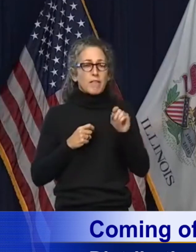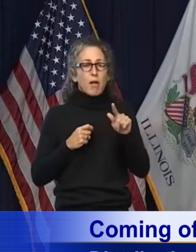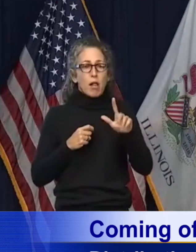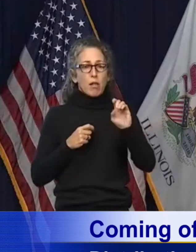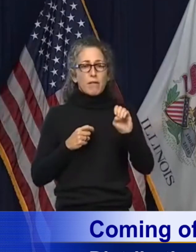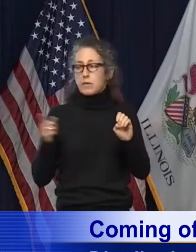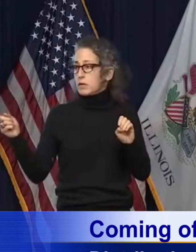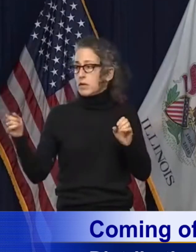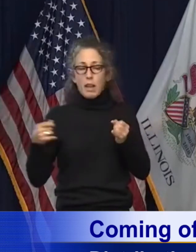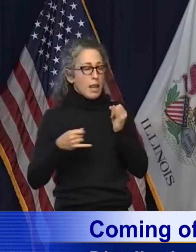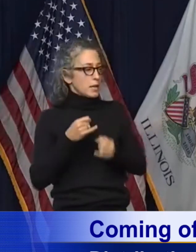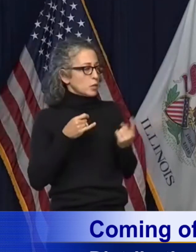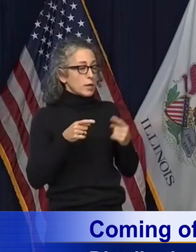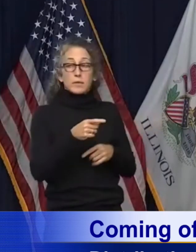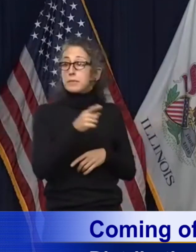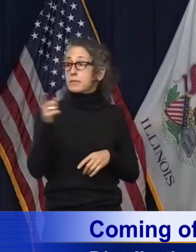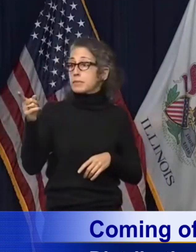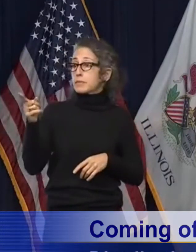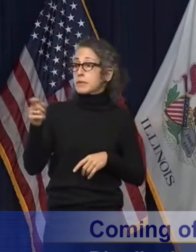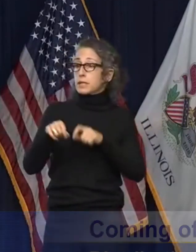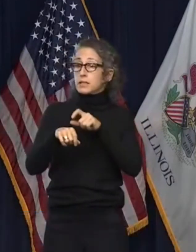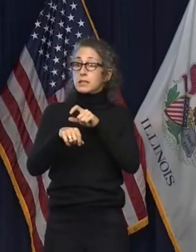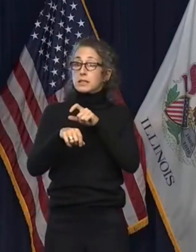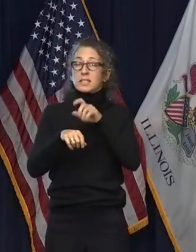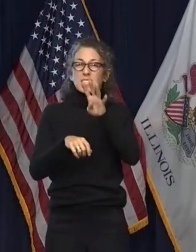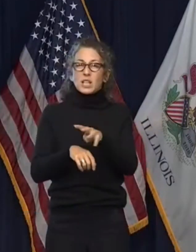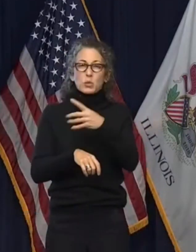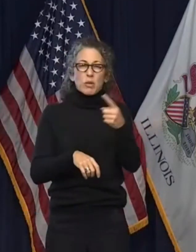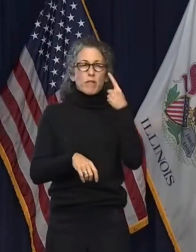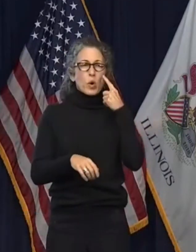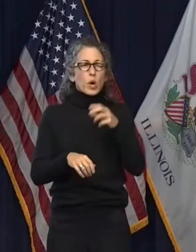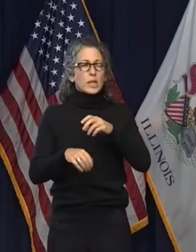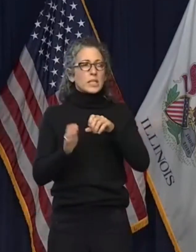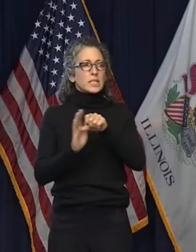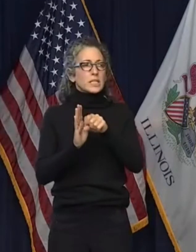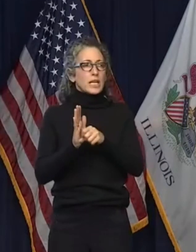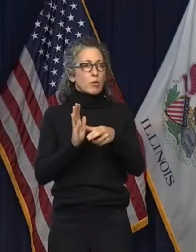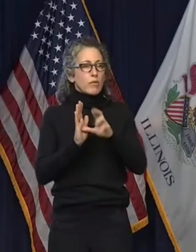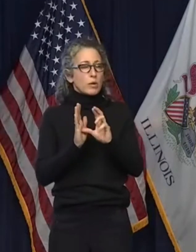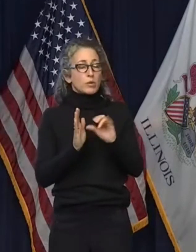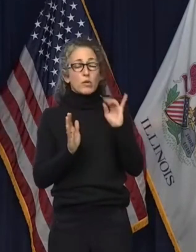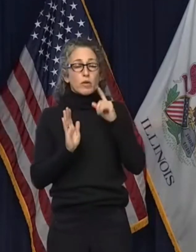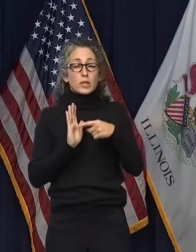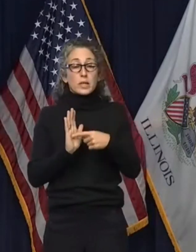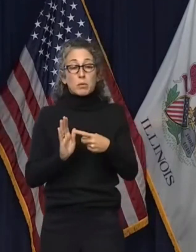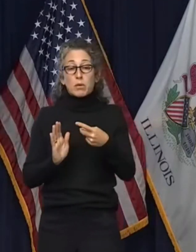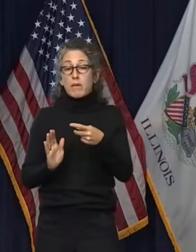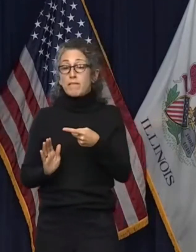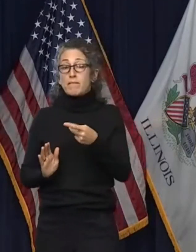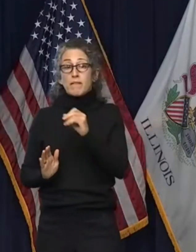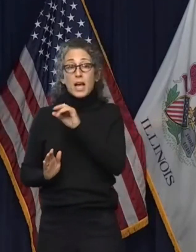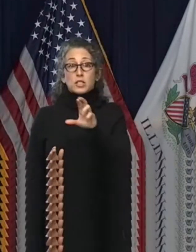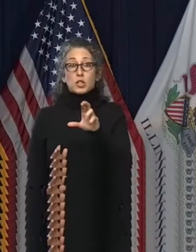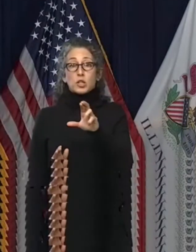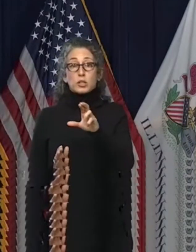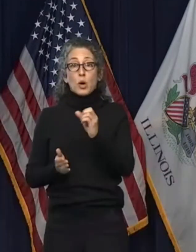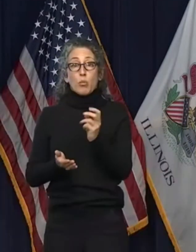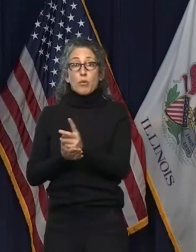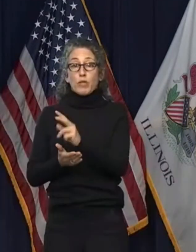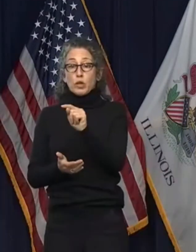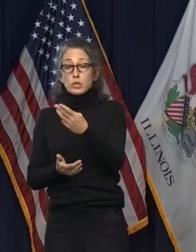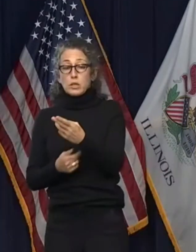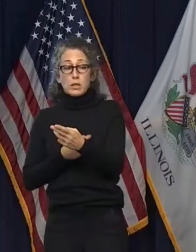one. What's the timeline for the state review panel? So, say for instance, Pfizer's approved Thursday. When do you sign